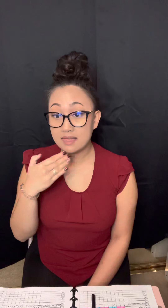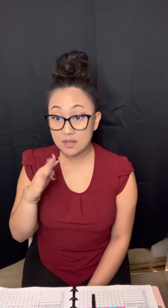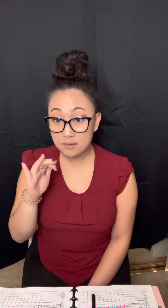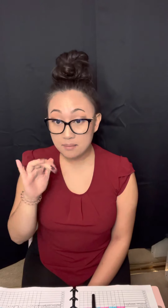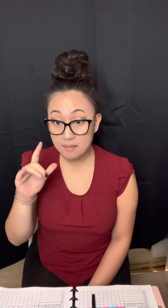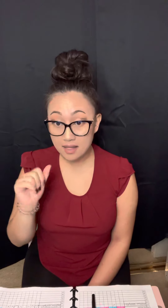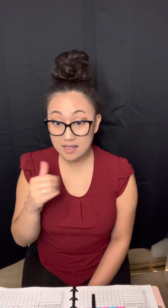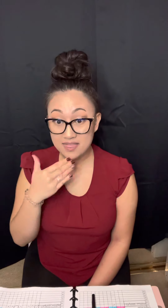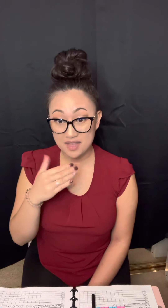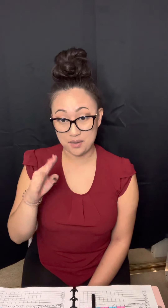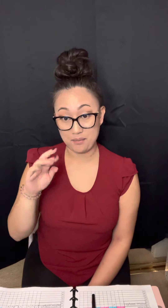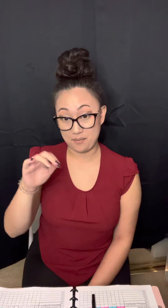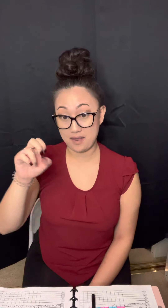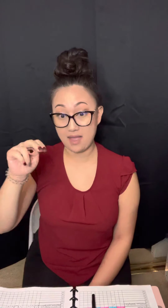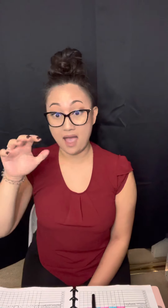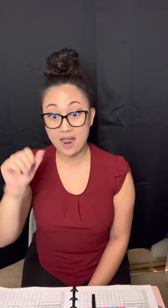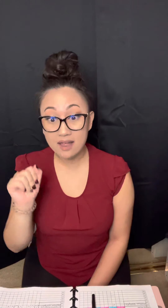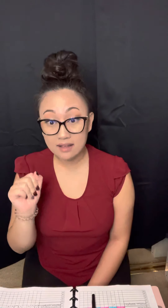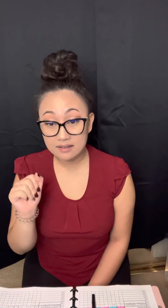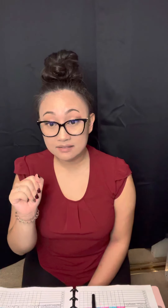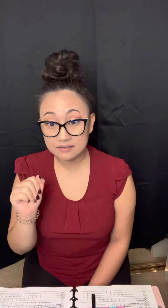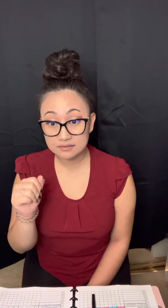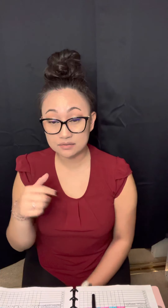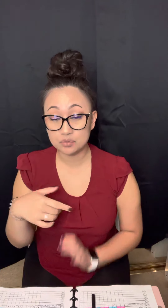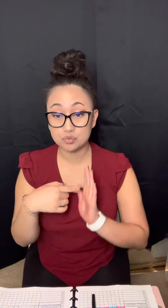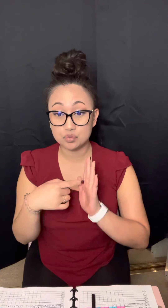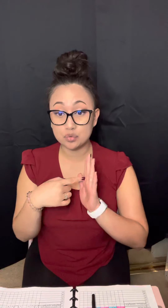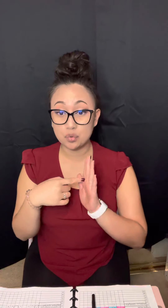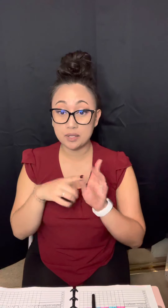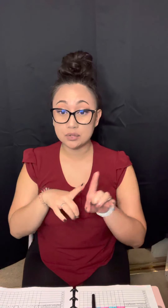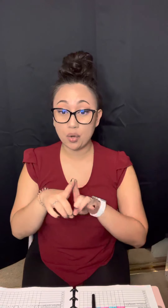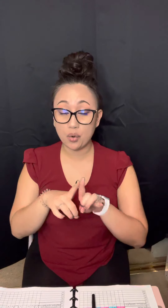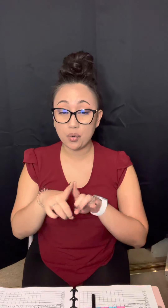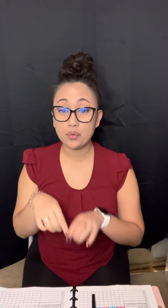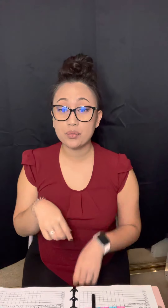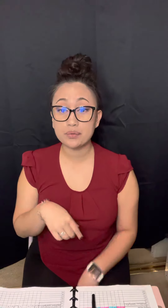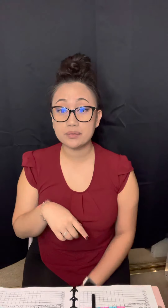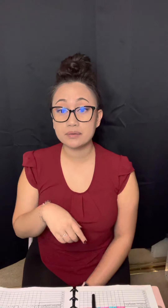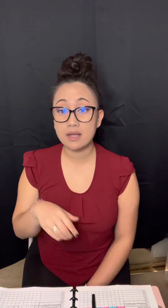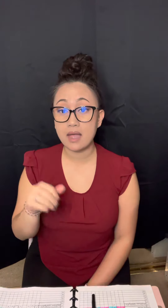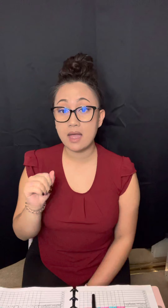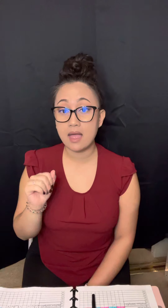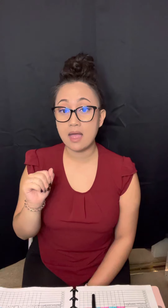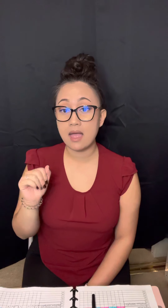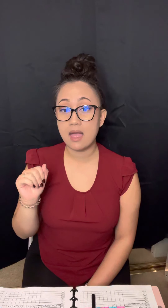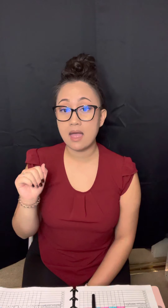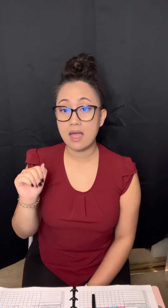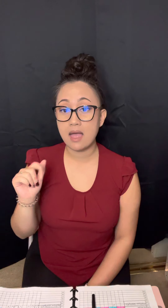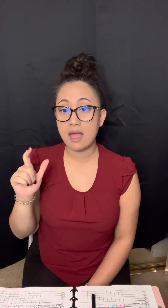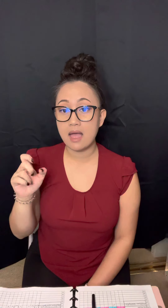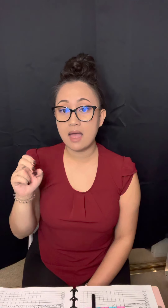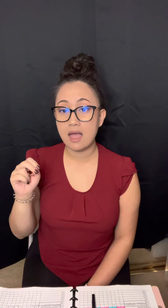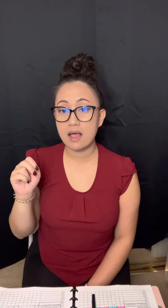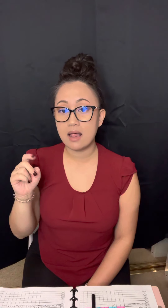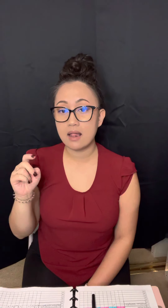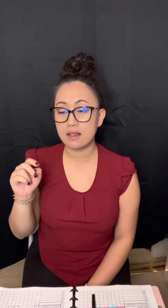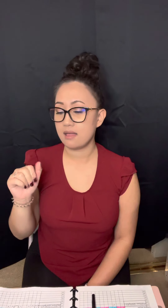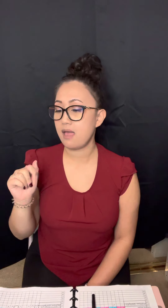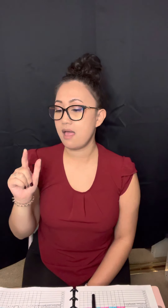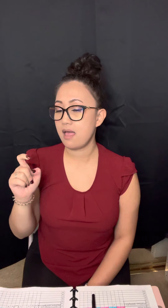Brianna, for showing me where you put your star. Alexander, where do you want to put your star? Where are you going to put